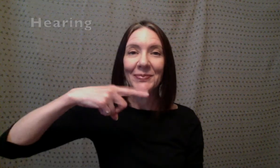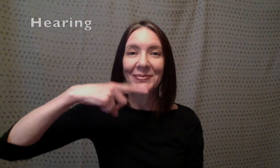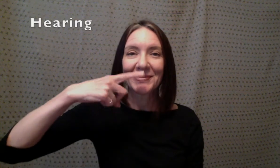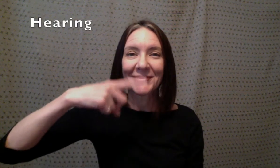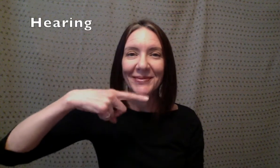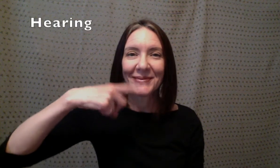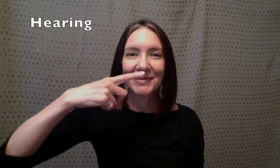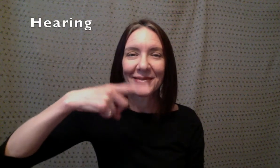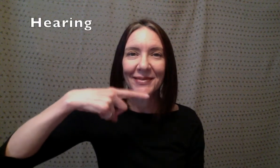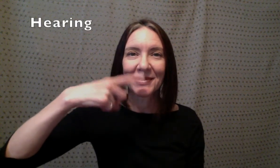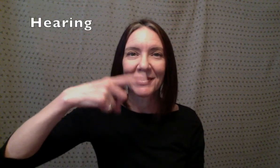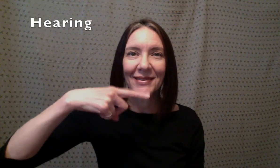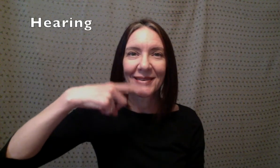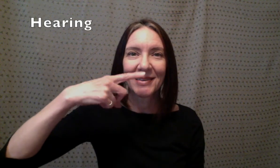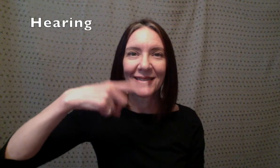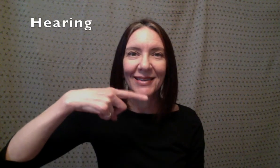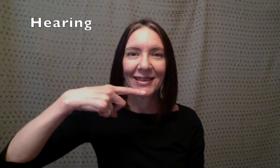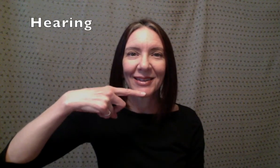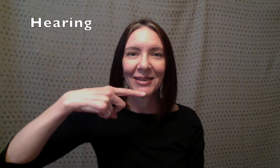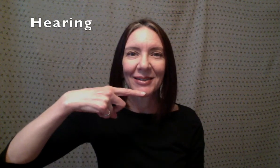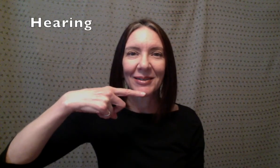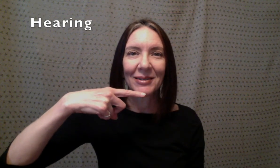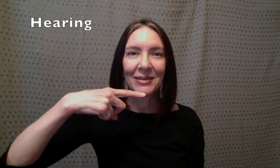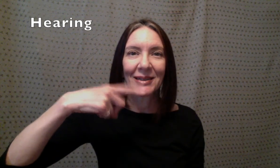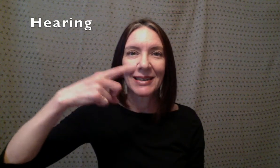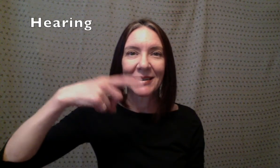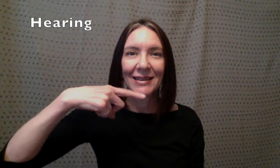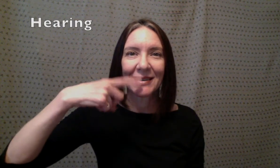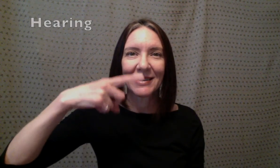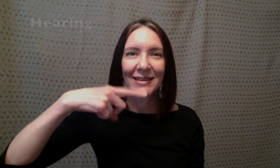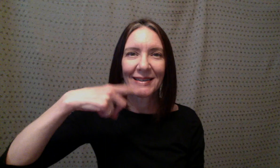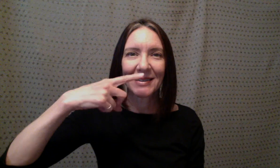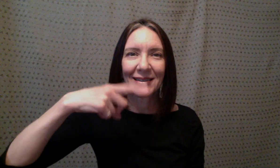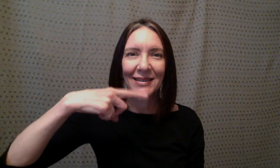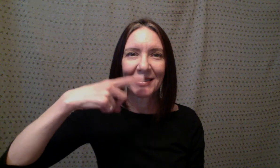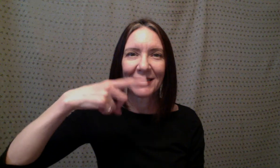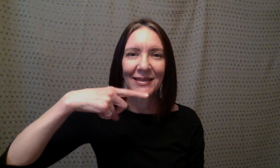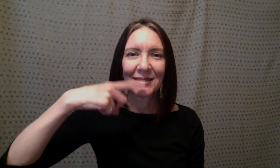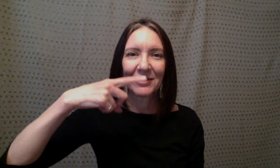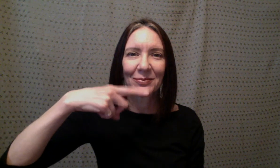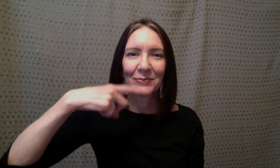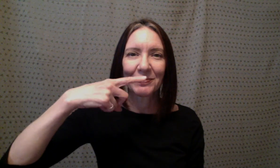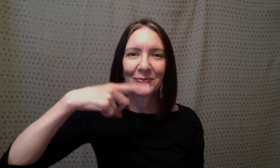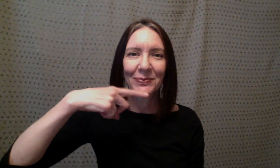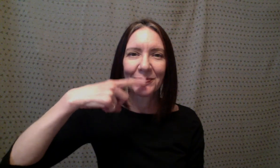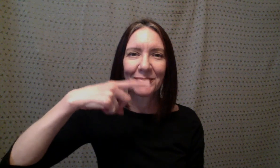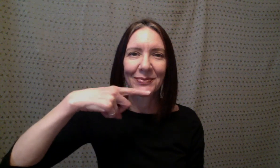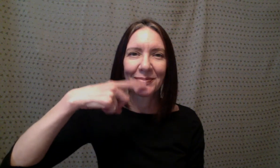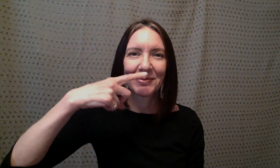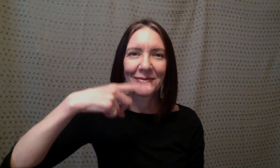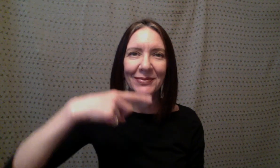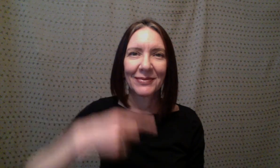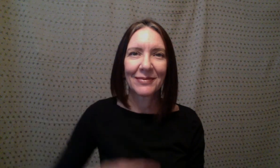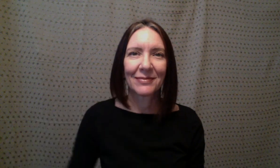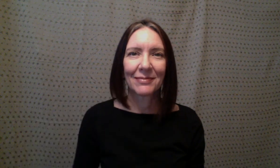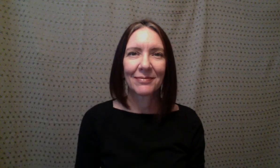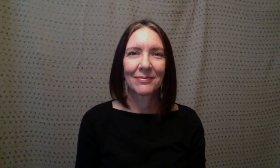This is the sign for hearing. To be a hearing person in ASL is to be a